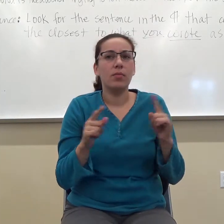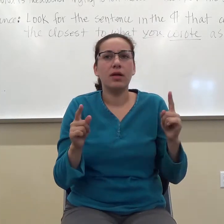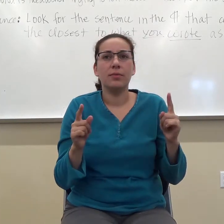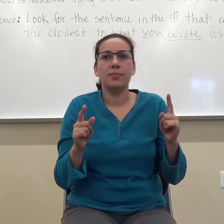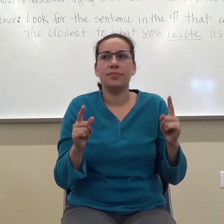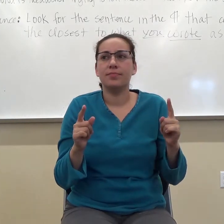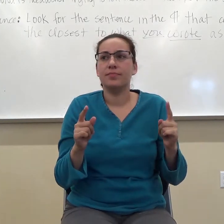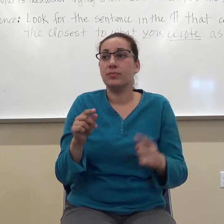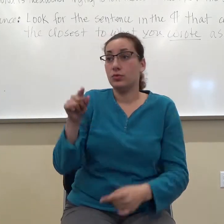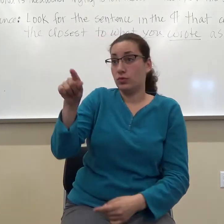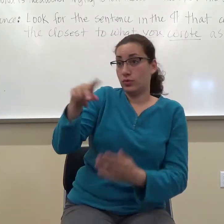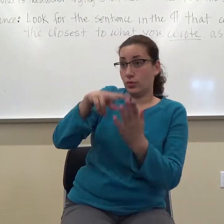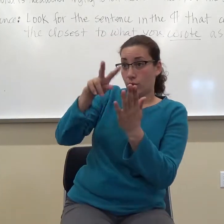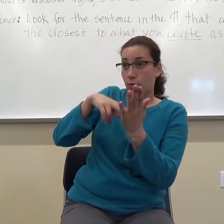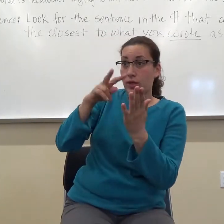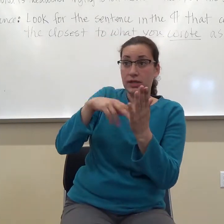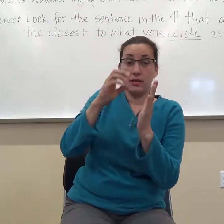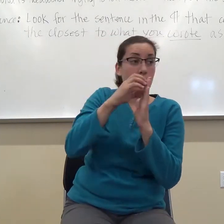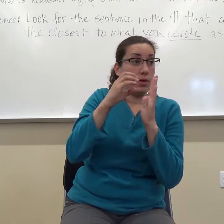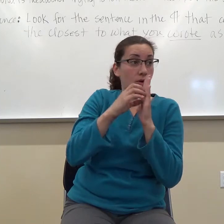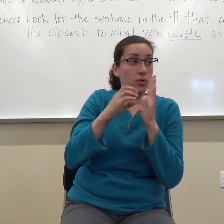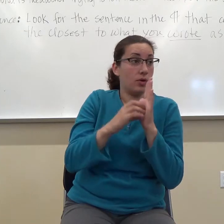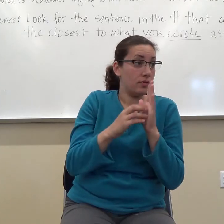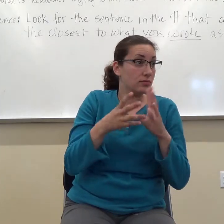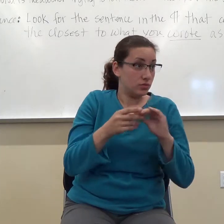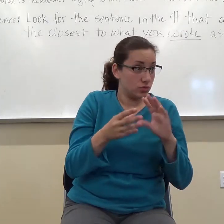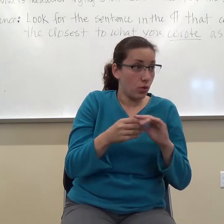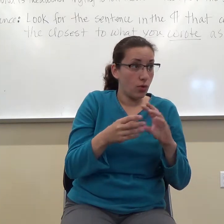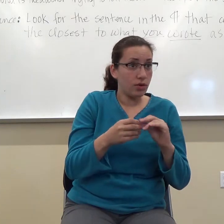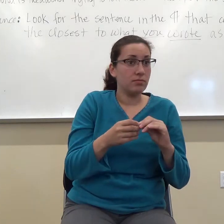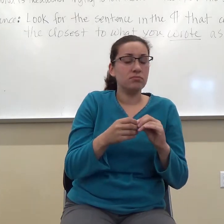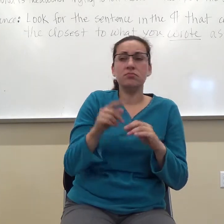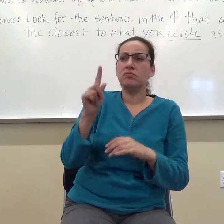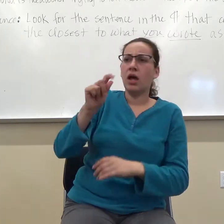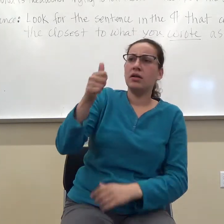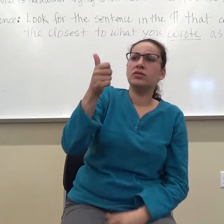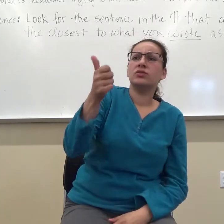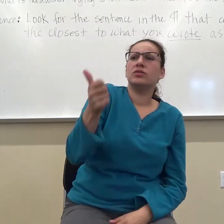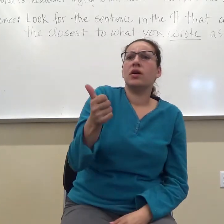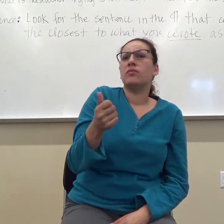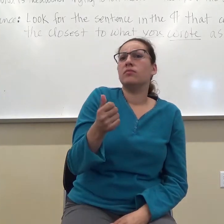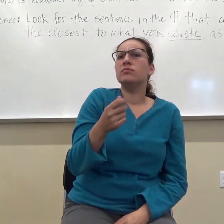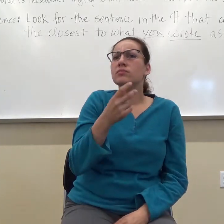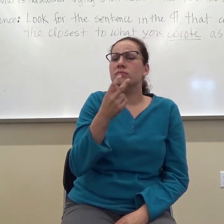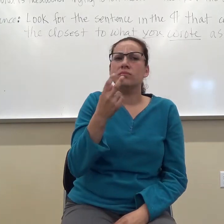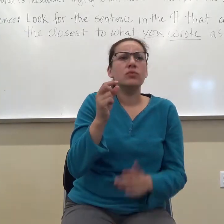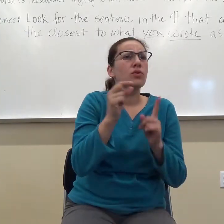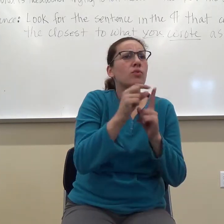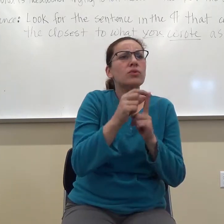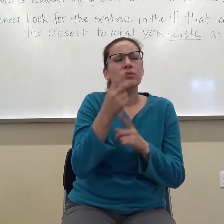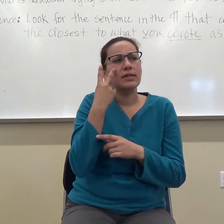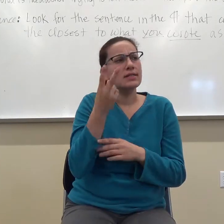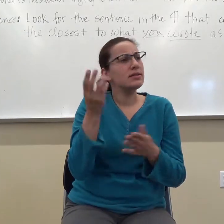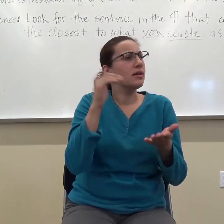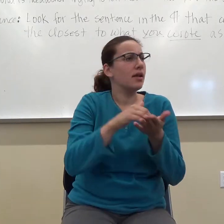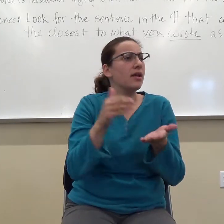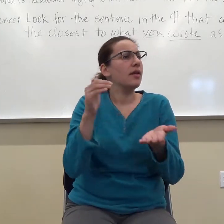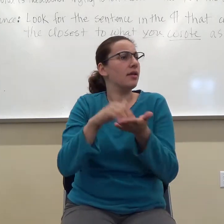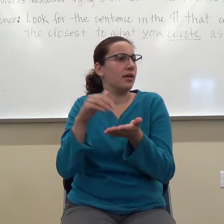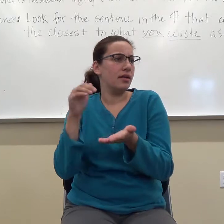You're gonna read this little paragraph. You're gonna ask yourself, what is repeated or referred to most often, as we have been